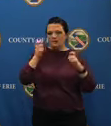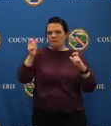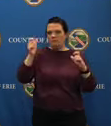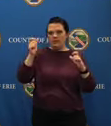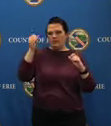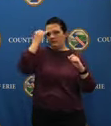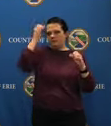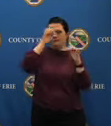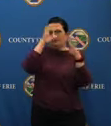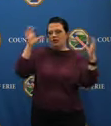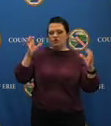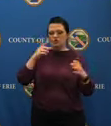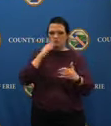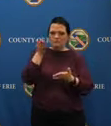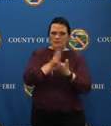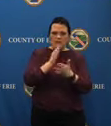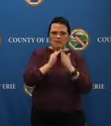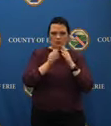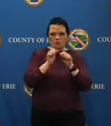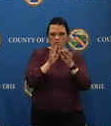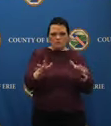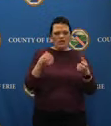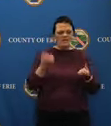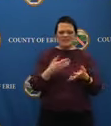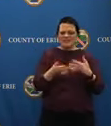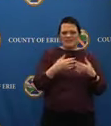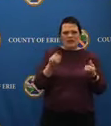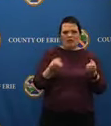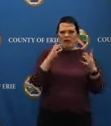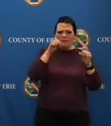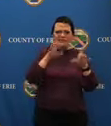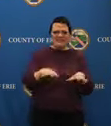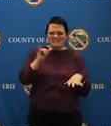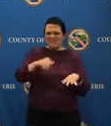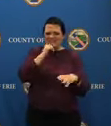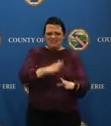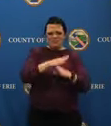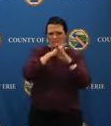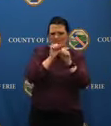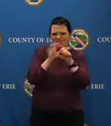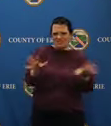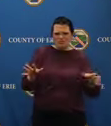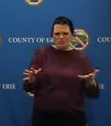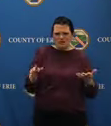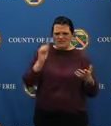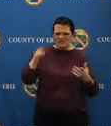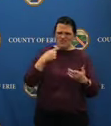community spread. And testing, no matter how many tests we do, will not prevent that. It